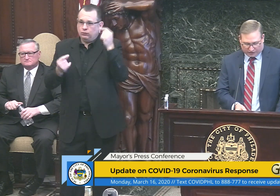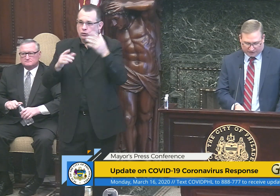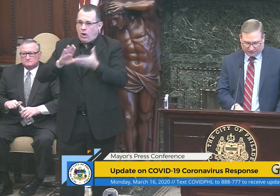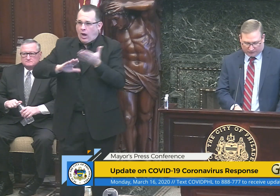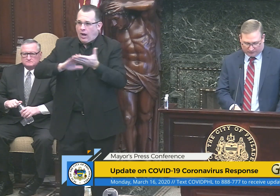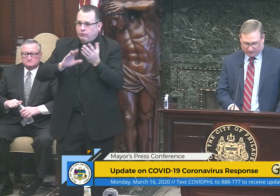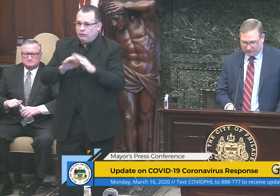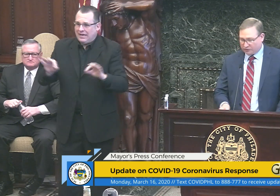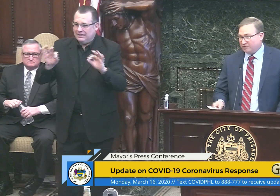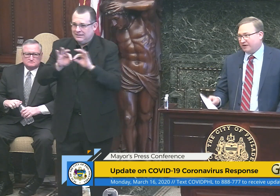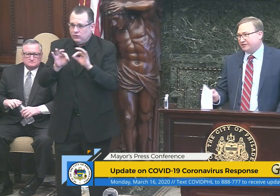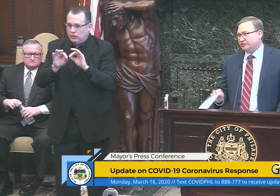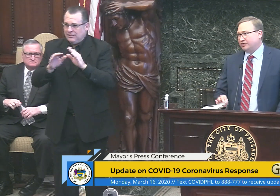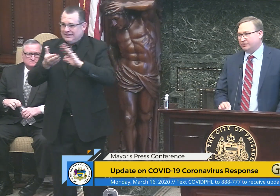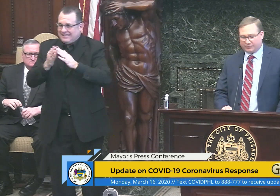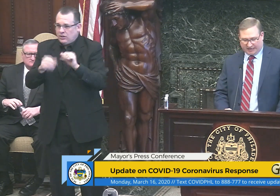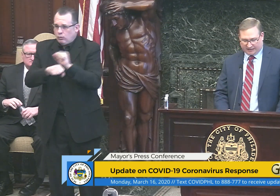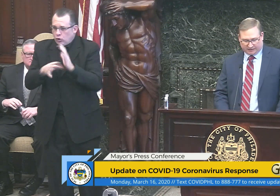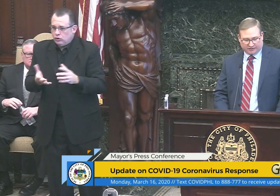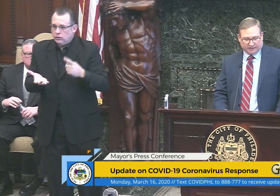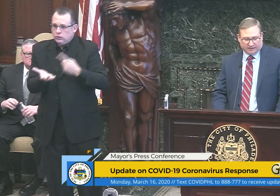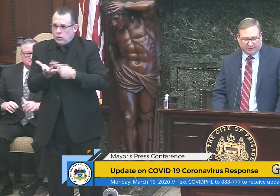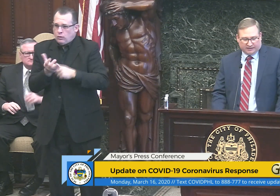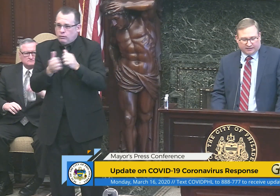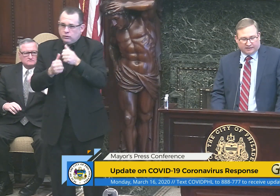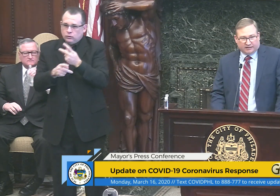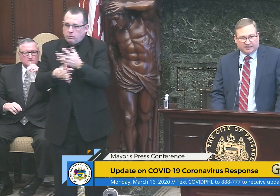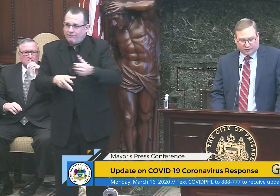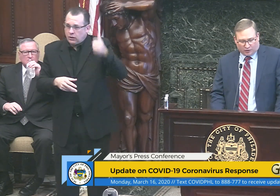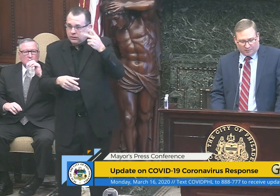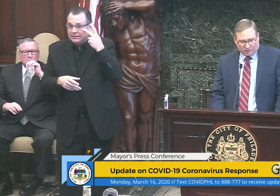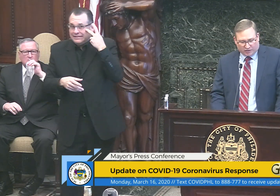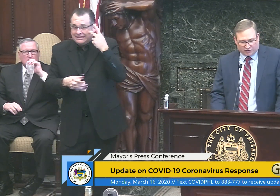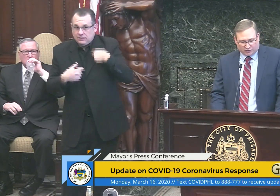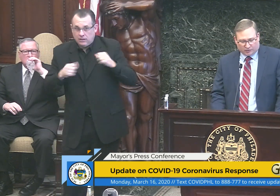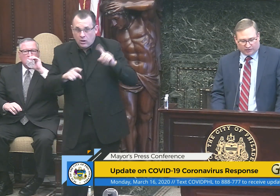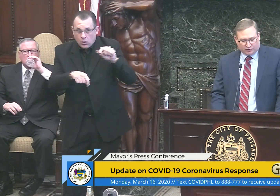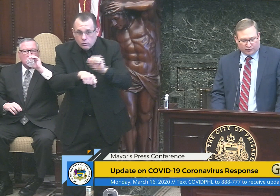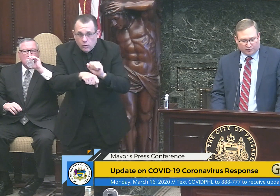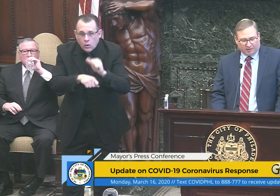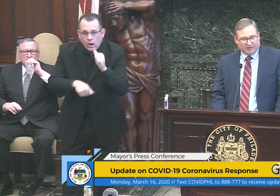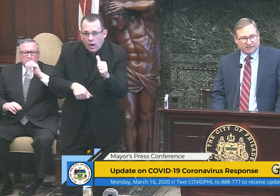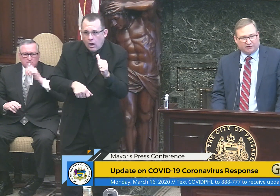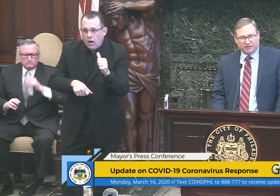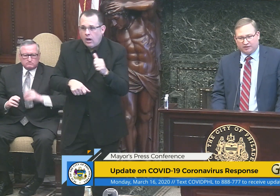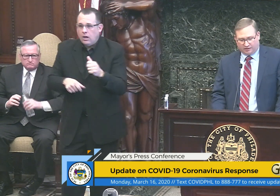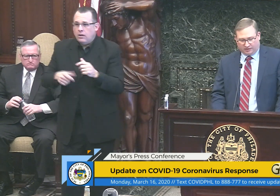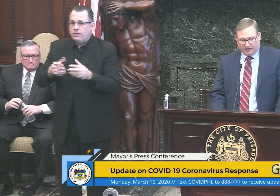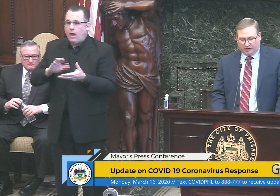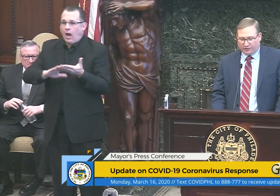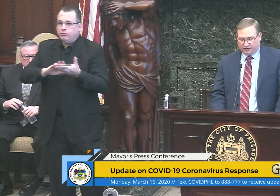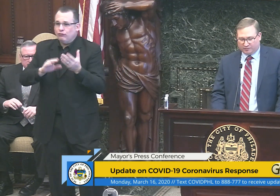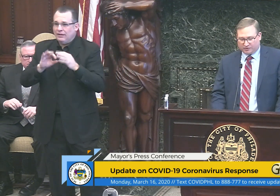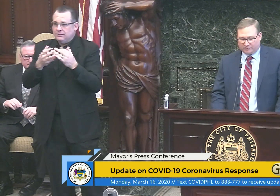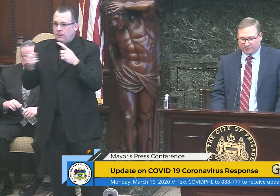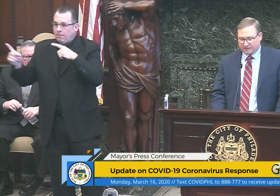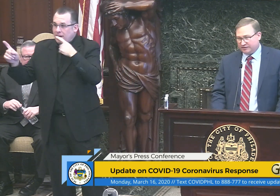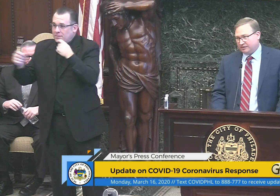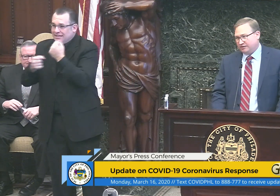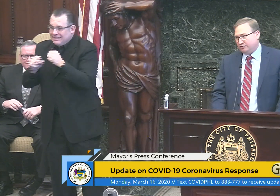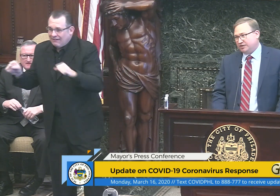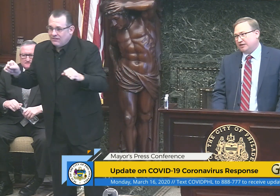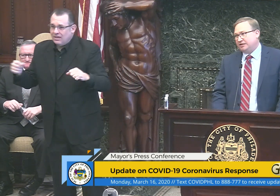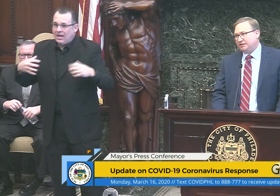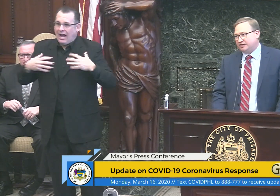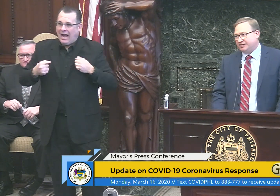workers should consult with their supervisors on their status. Essential operations will include public safety, health and human